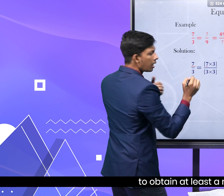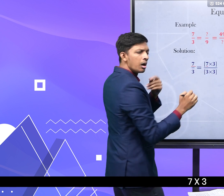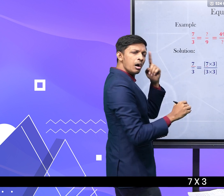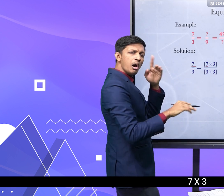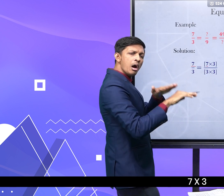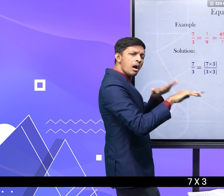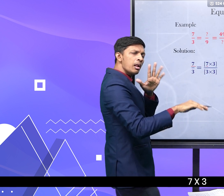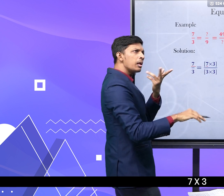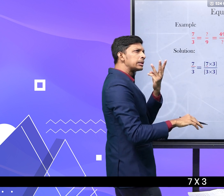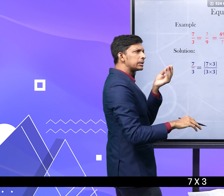Seven into 3